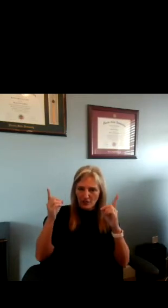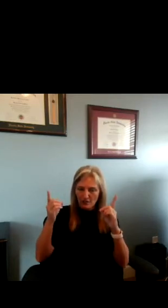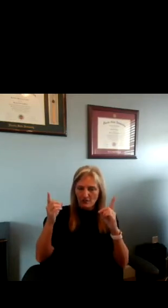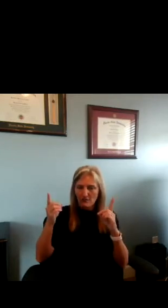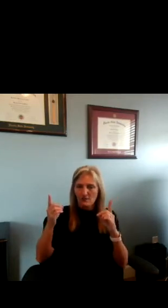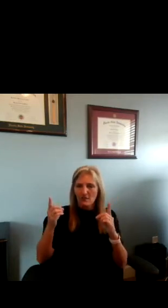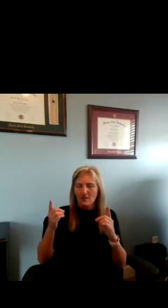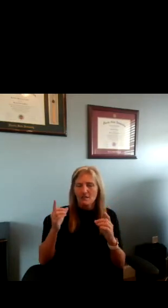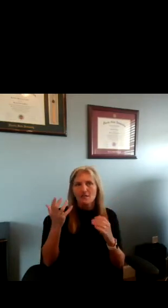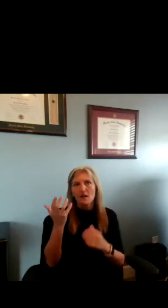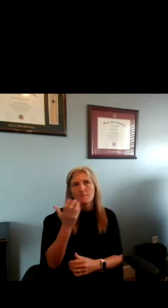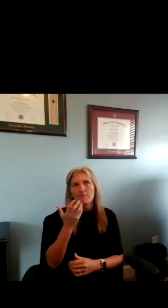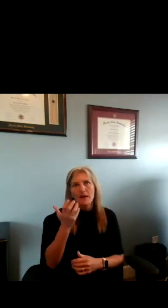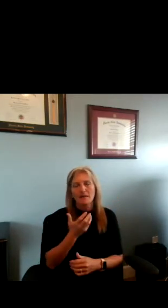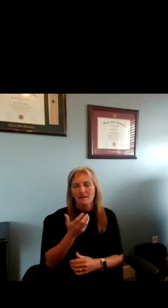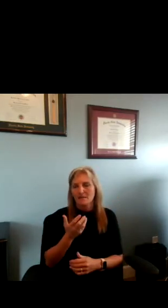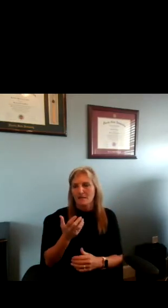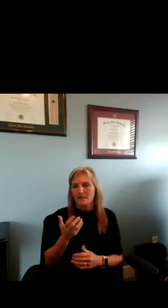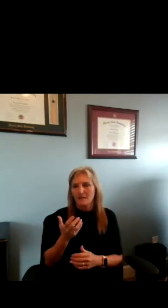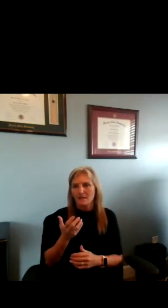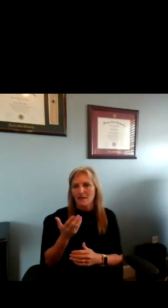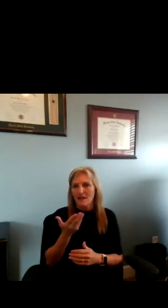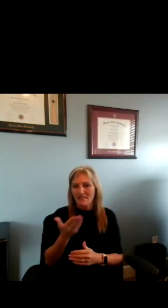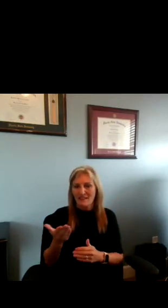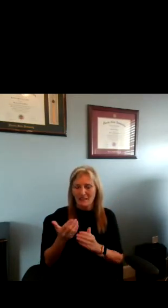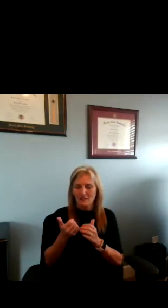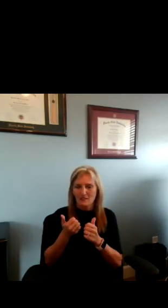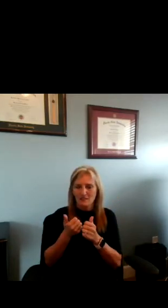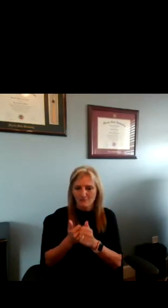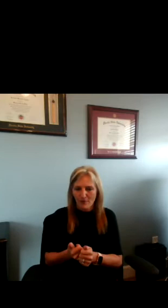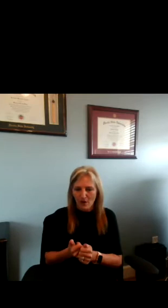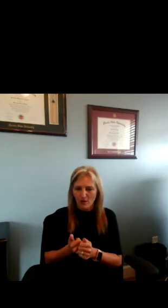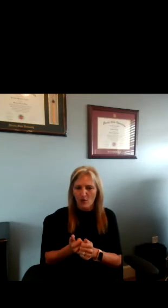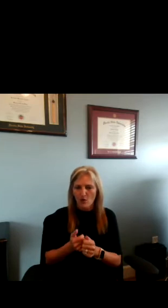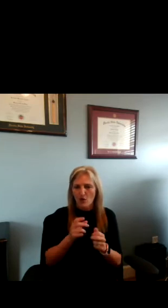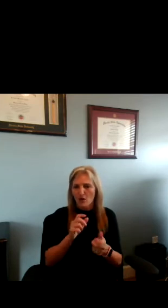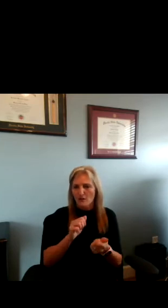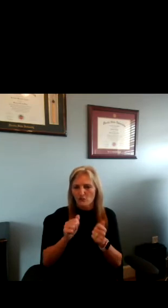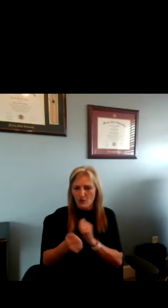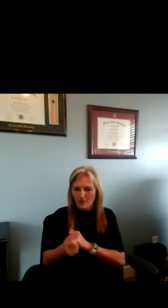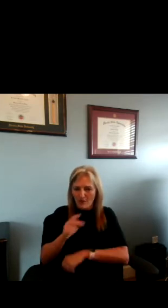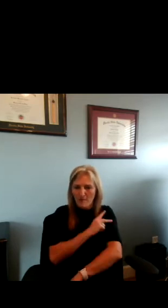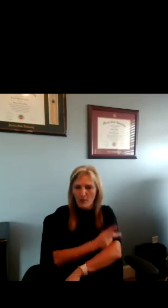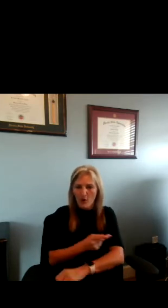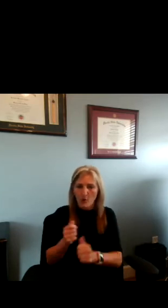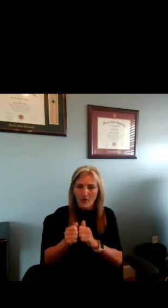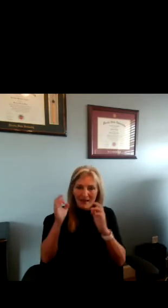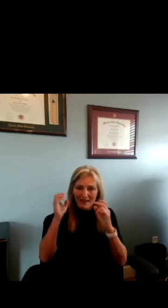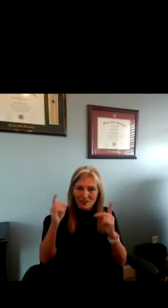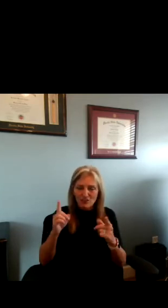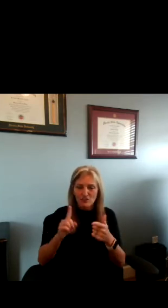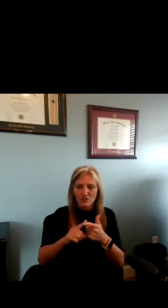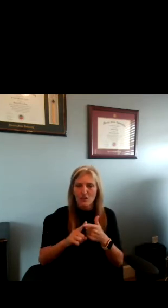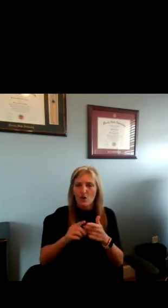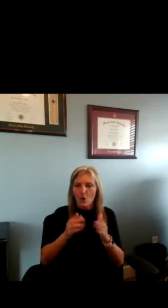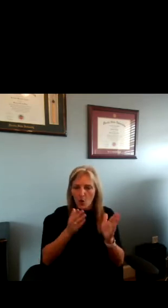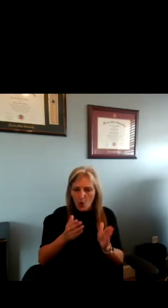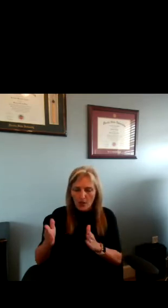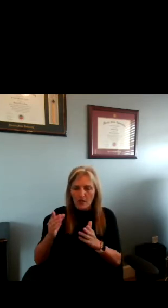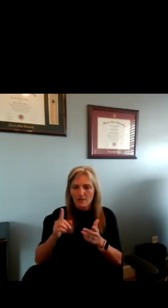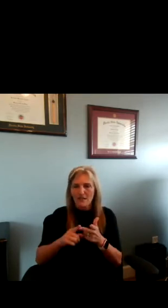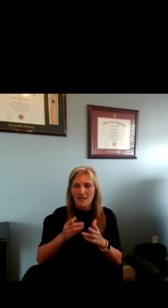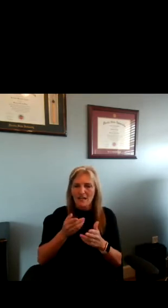an amazing exemplar of the transformative power of education, of direct organizing, and have